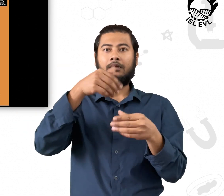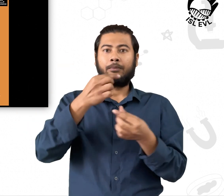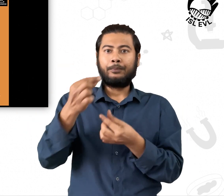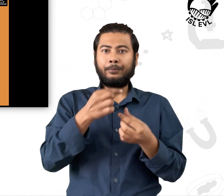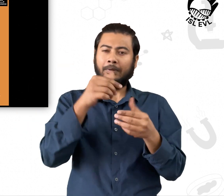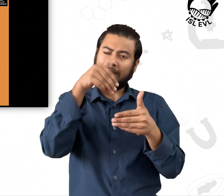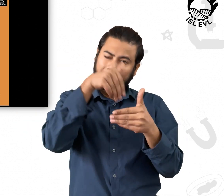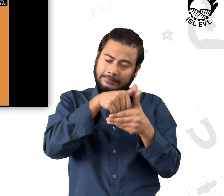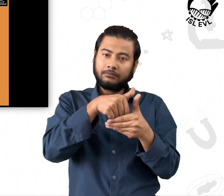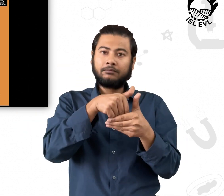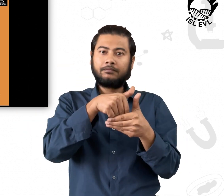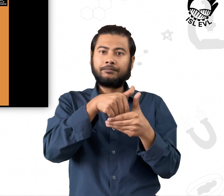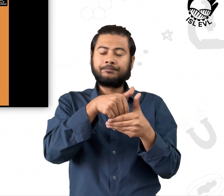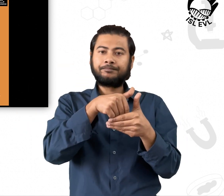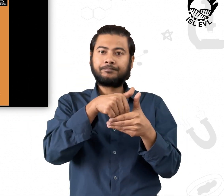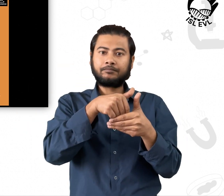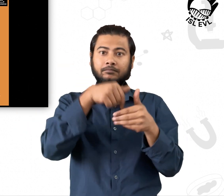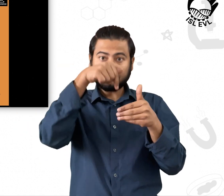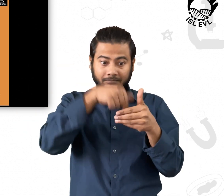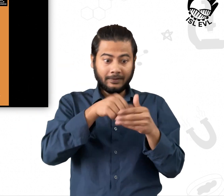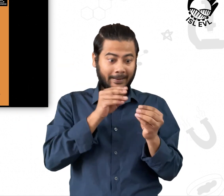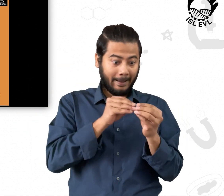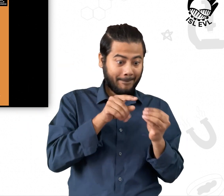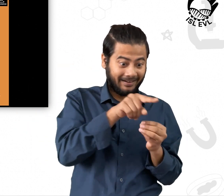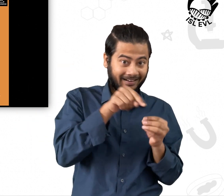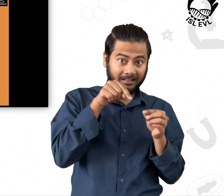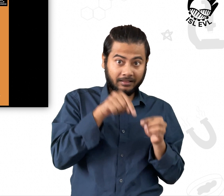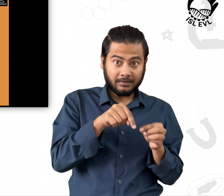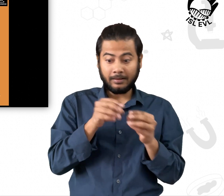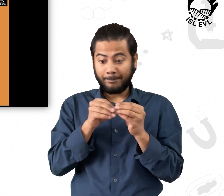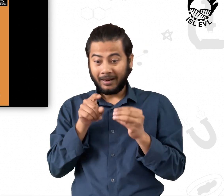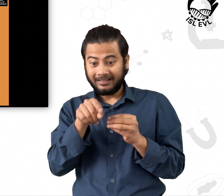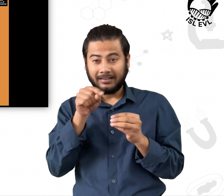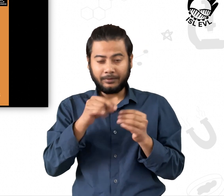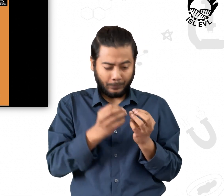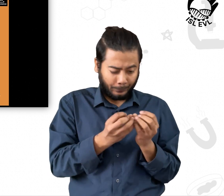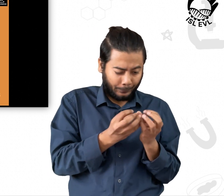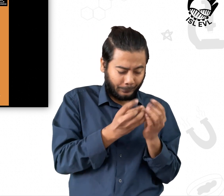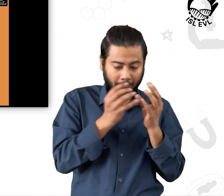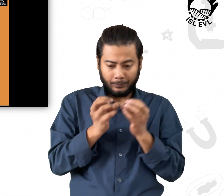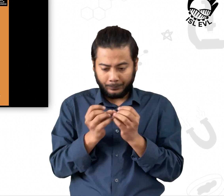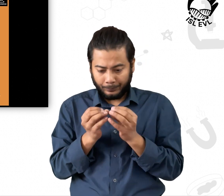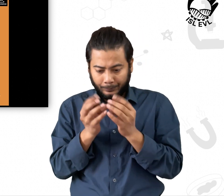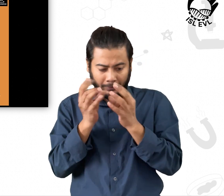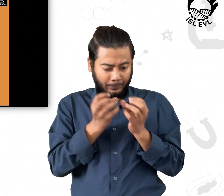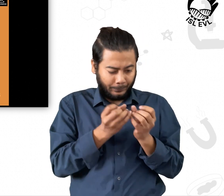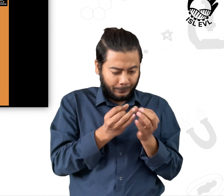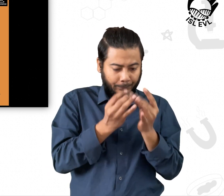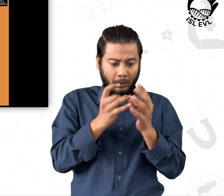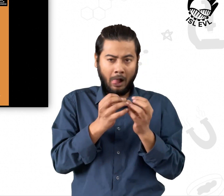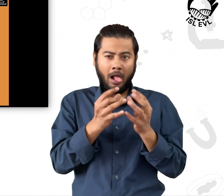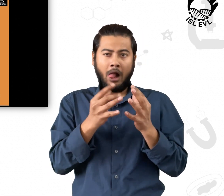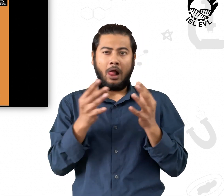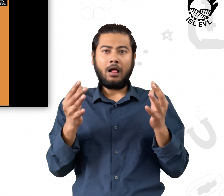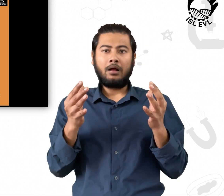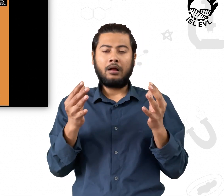secondary metabolite, put them together in a test tube. Okay. Now what these bacteria do is they grow and they make multiple copies of